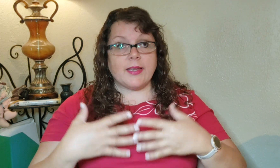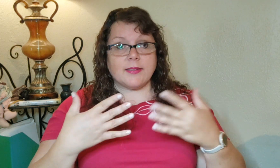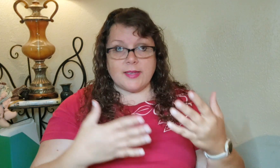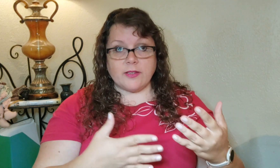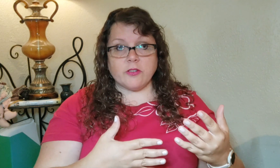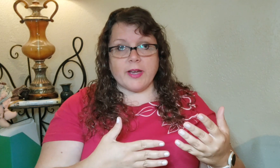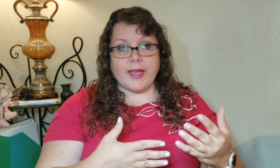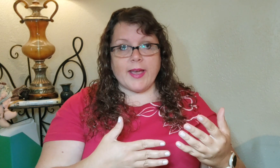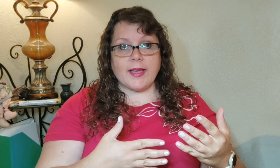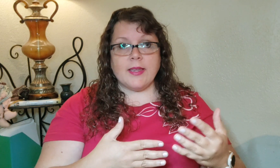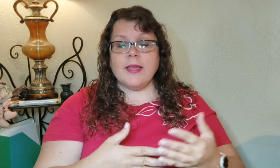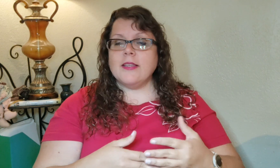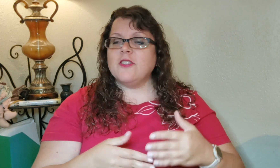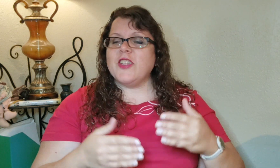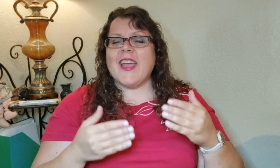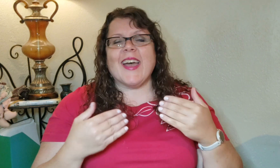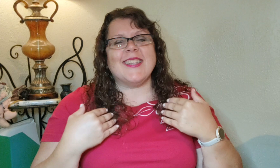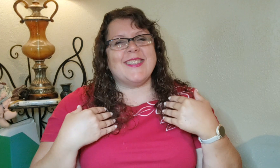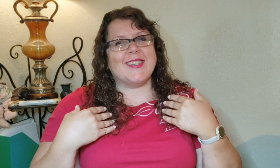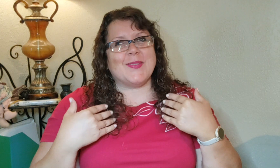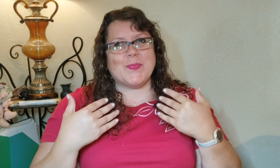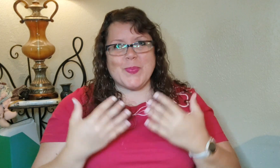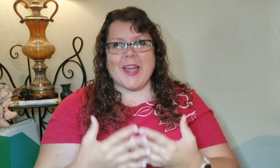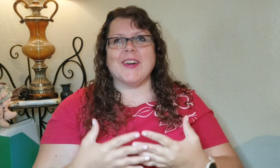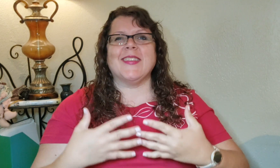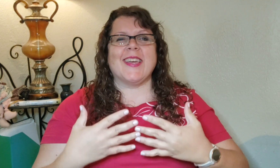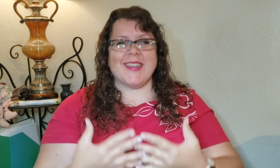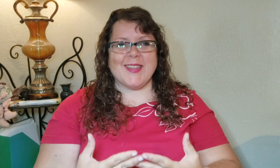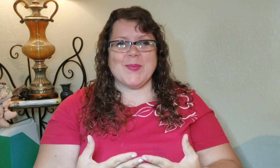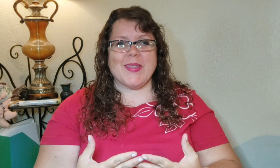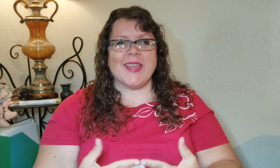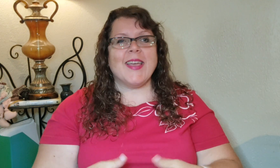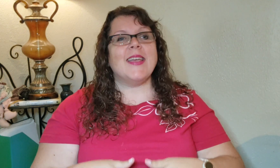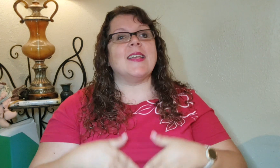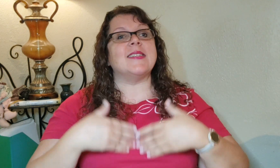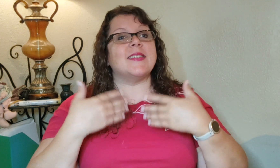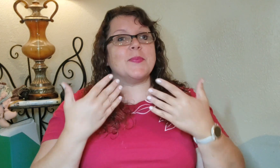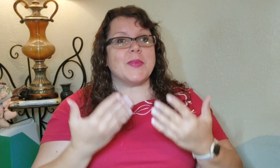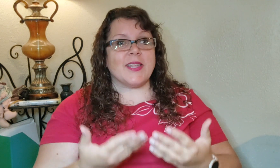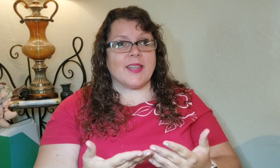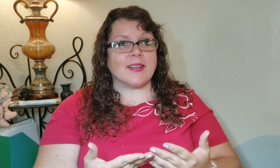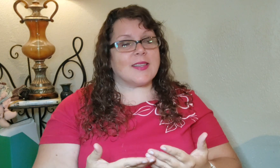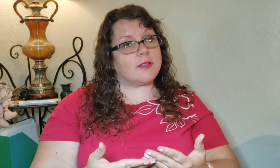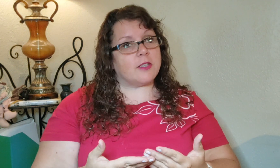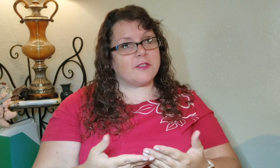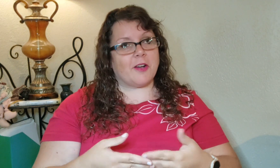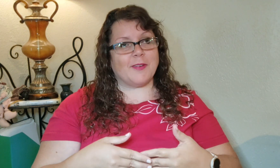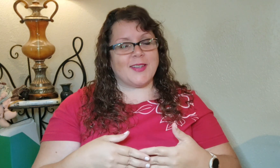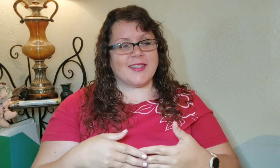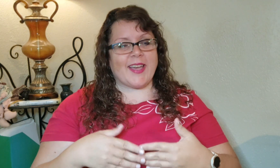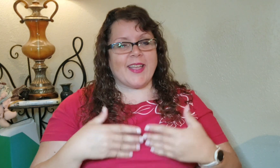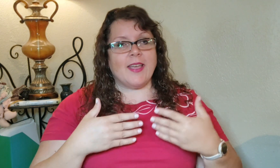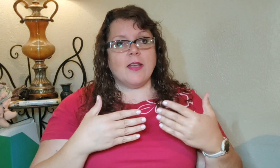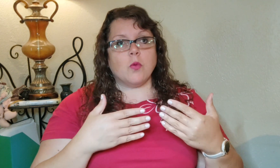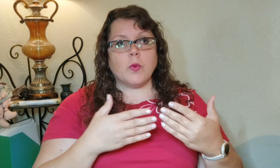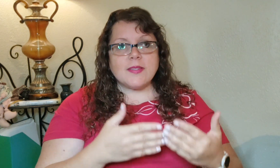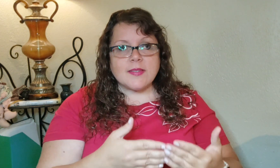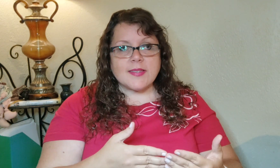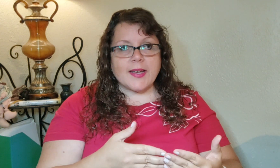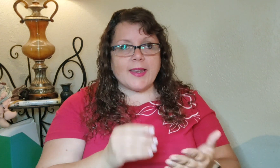signing teacher I had, she had to pound that in me. It's the meaning, because I was also always like, what's the sign? I